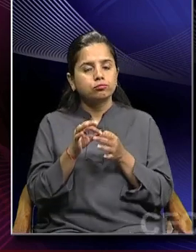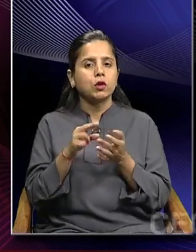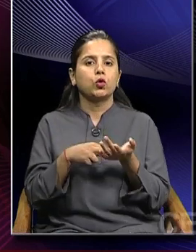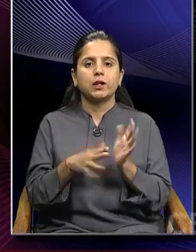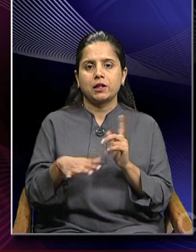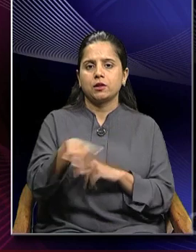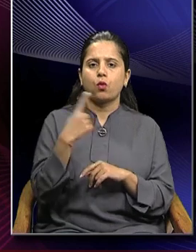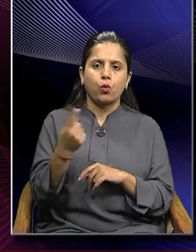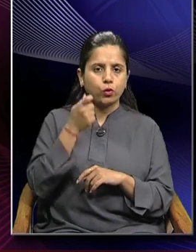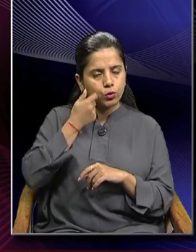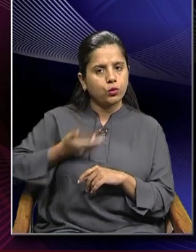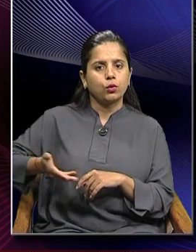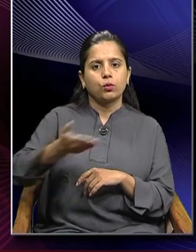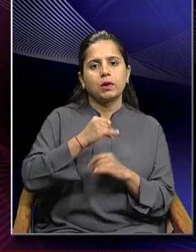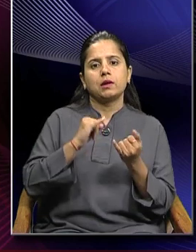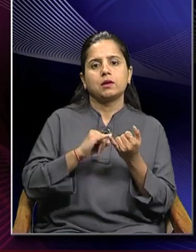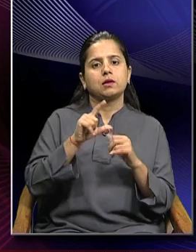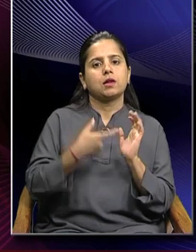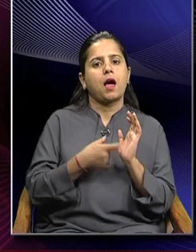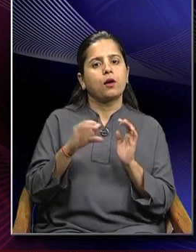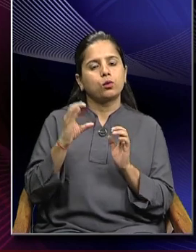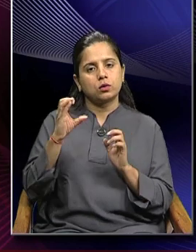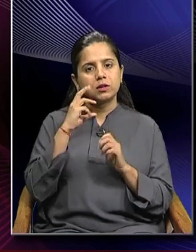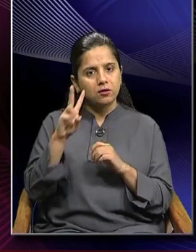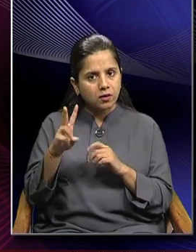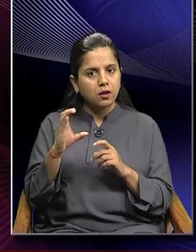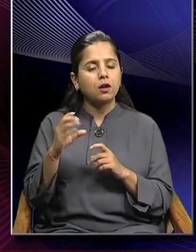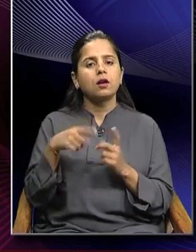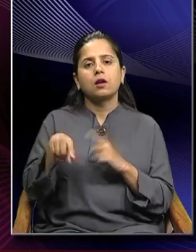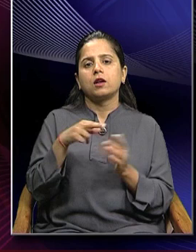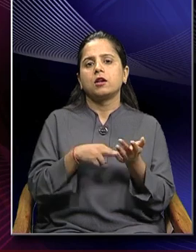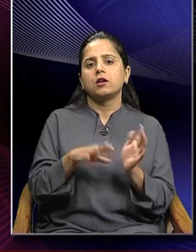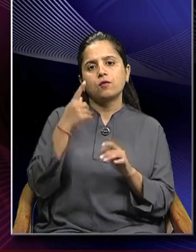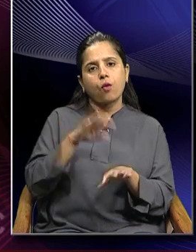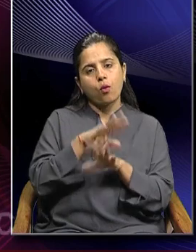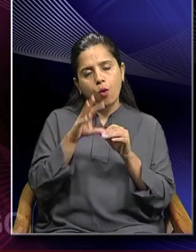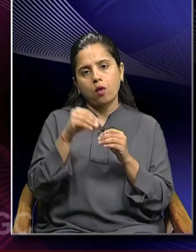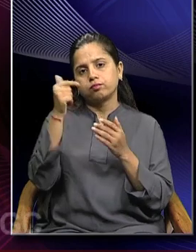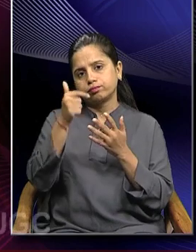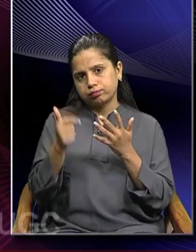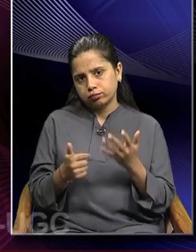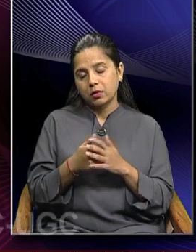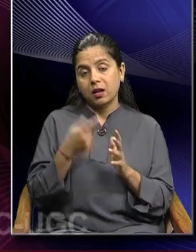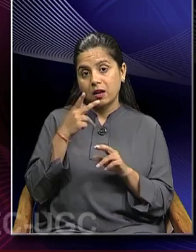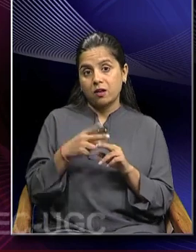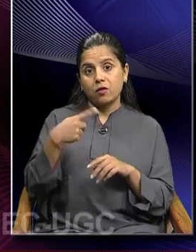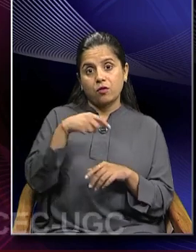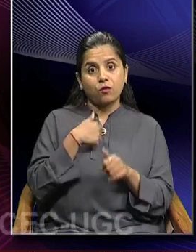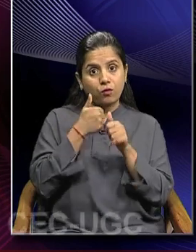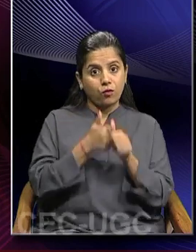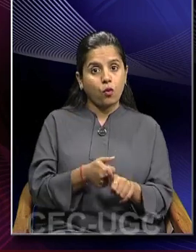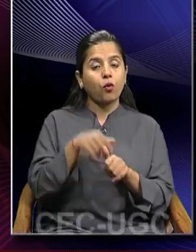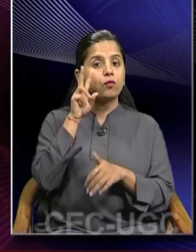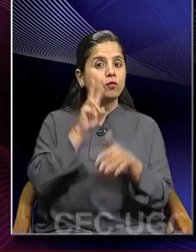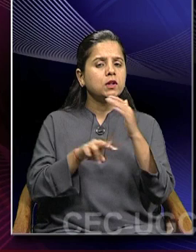just, humanistic, and sacro-civic in its nature for all aspects. Now if we follow this vision, what